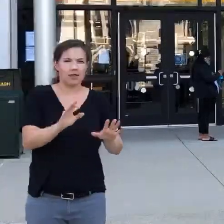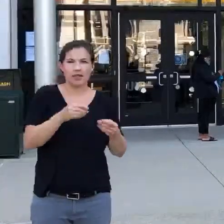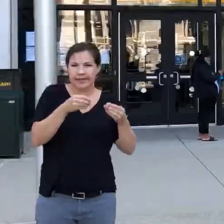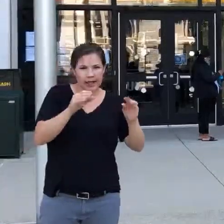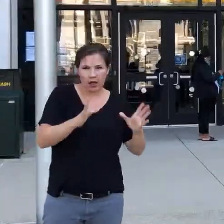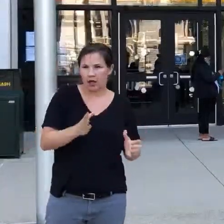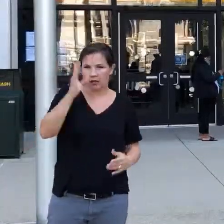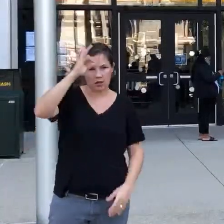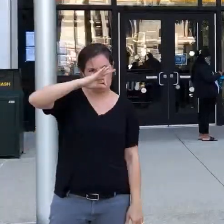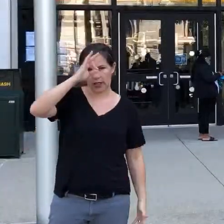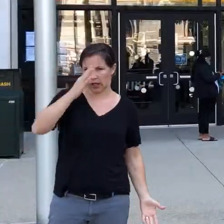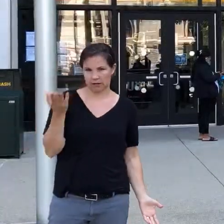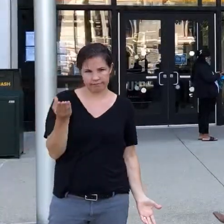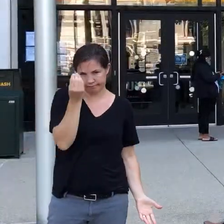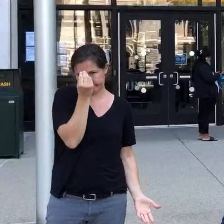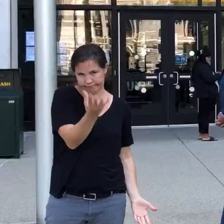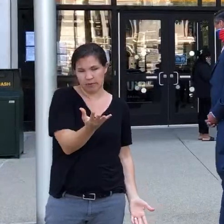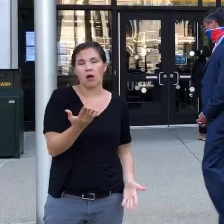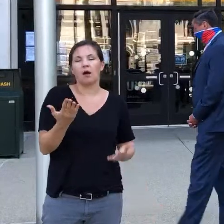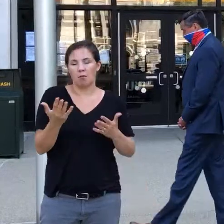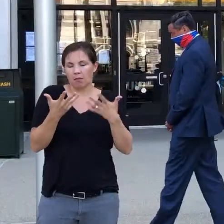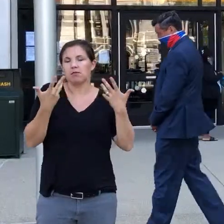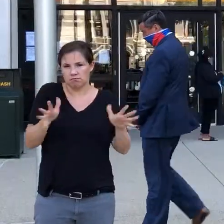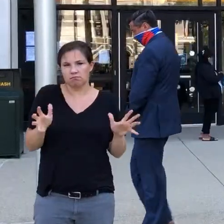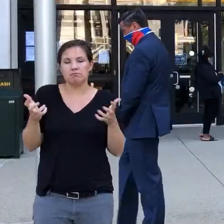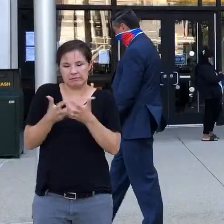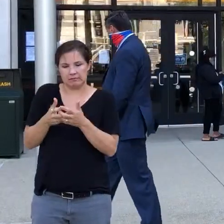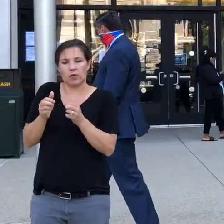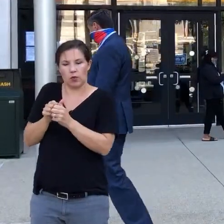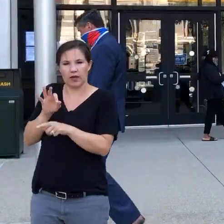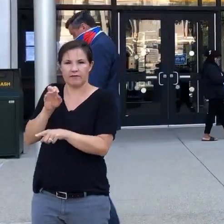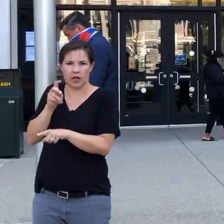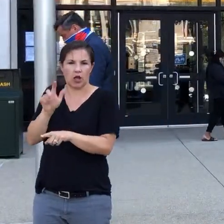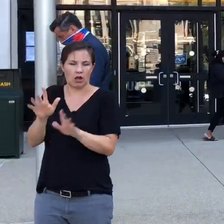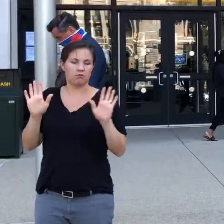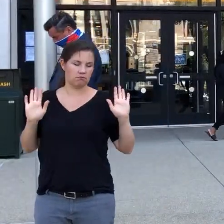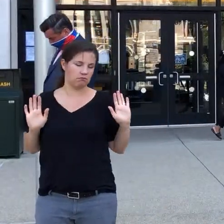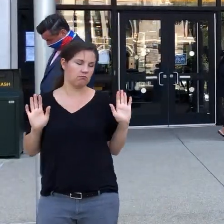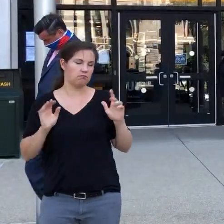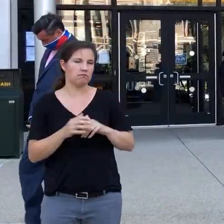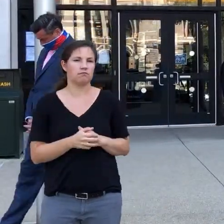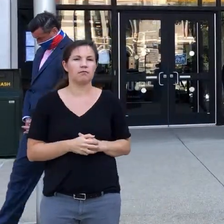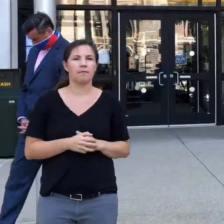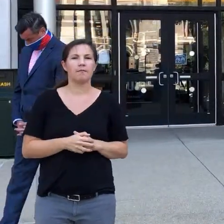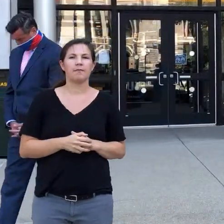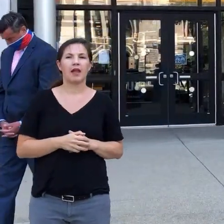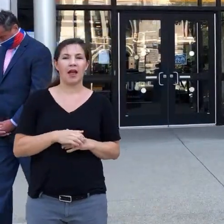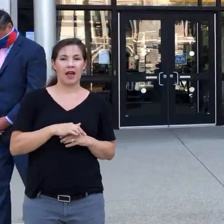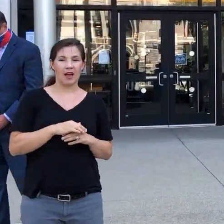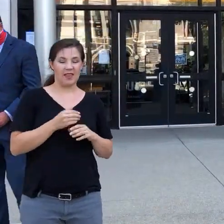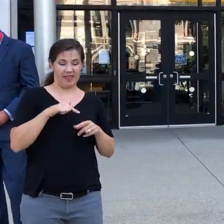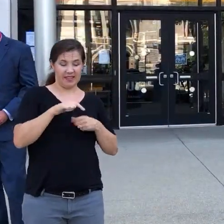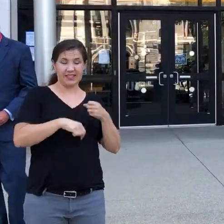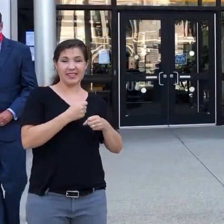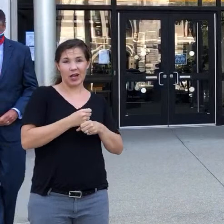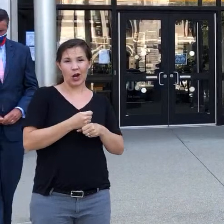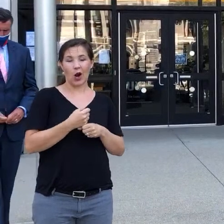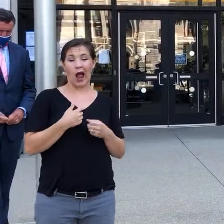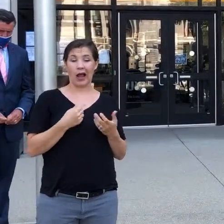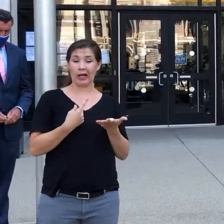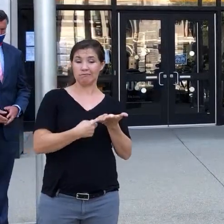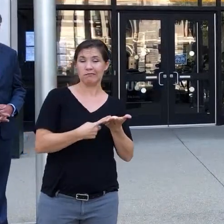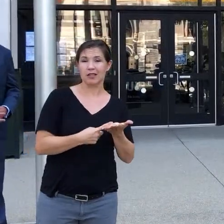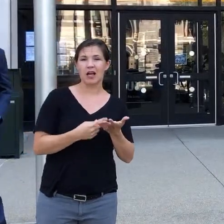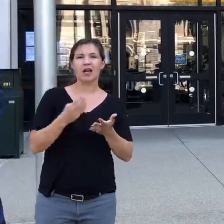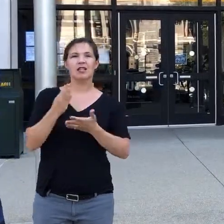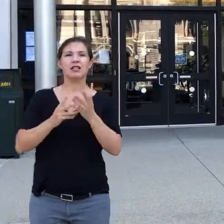cocaine. And there's probably fentanyl in it. Earlier this year, I talked about this, and it became a joke among people in some circles.